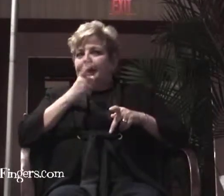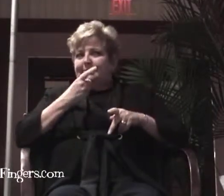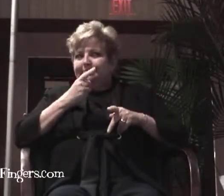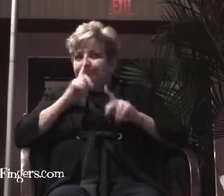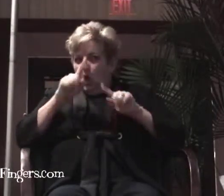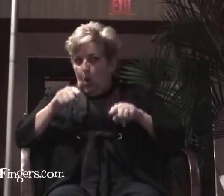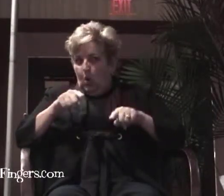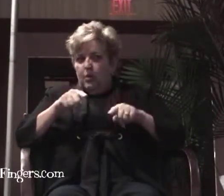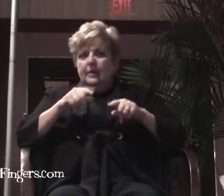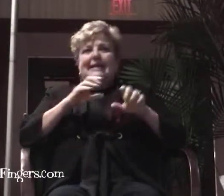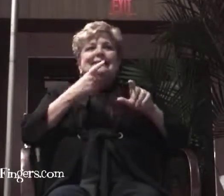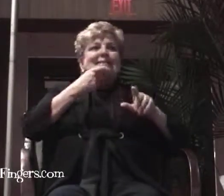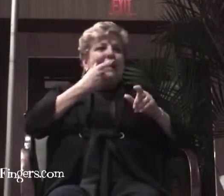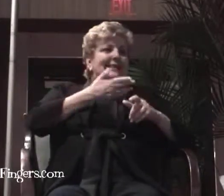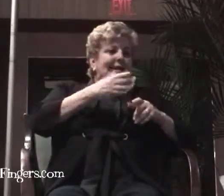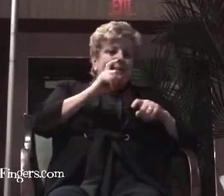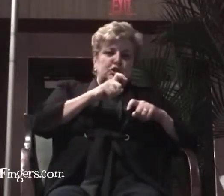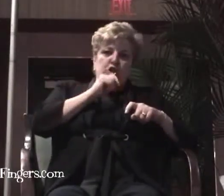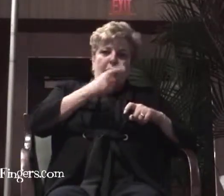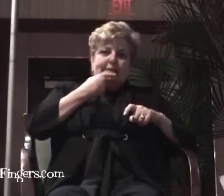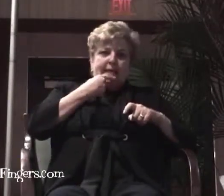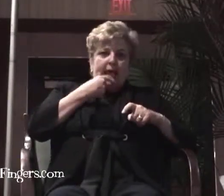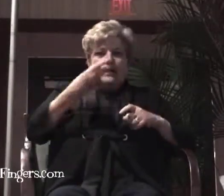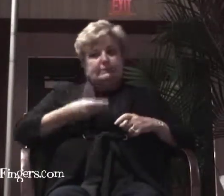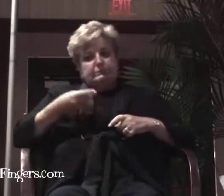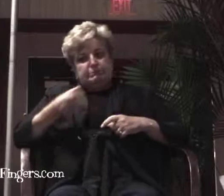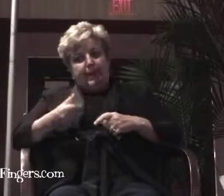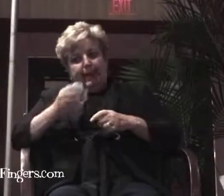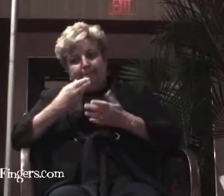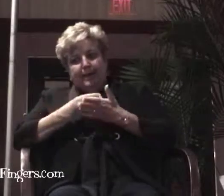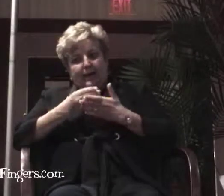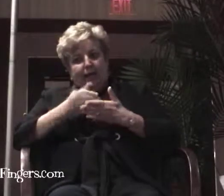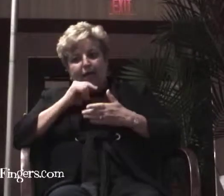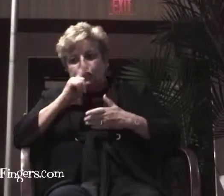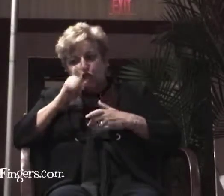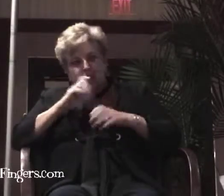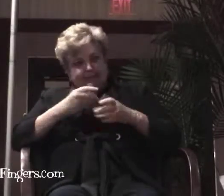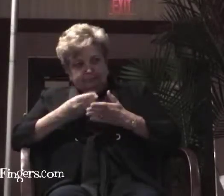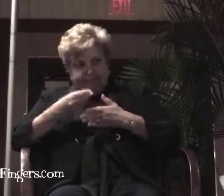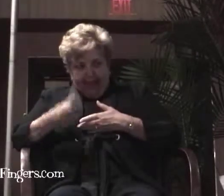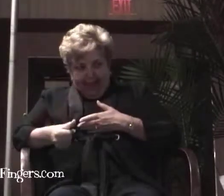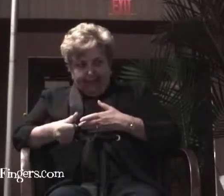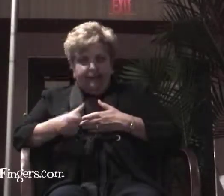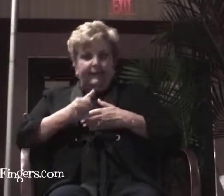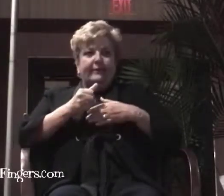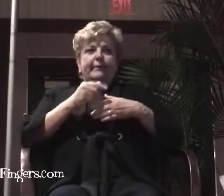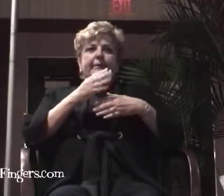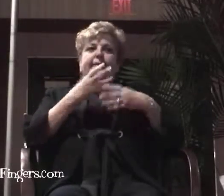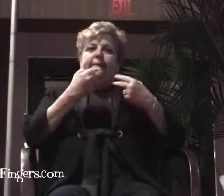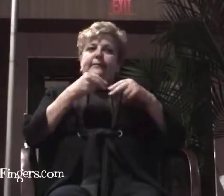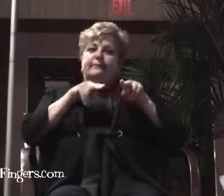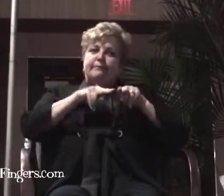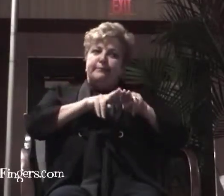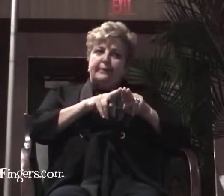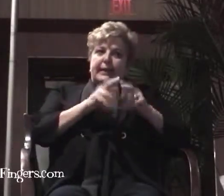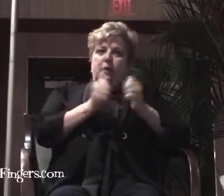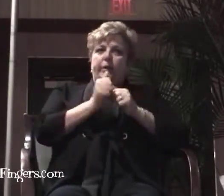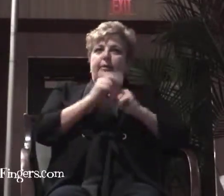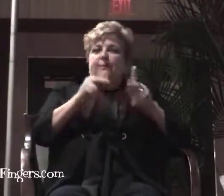would spend money I didn't have to spend, and I would be with people I shouldn't be with, and I would take my clothes off a lot.